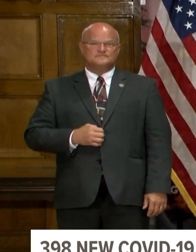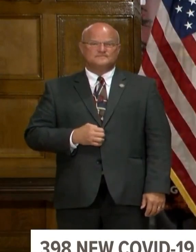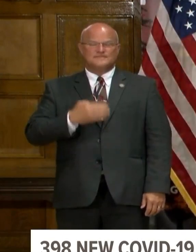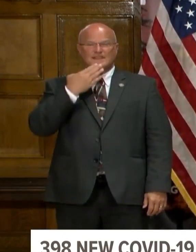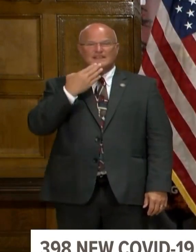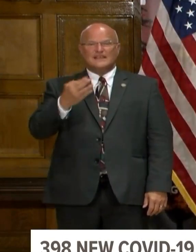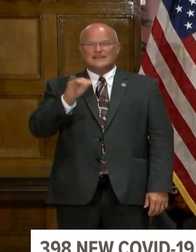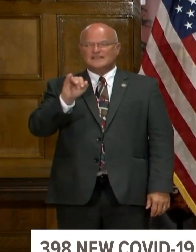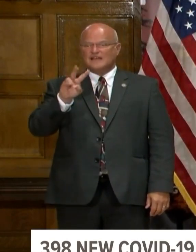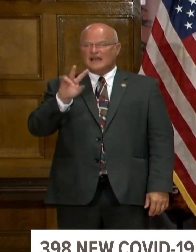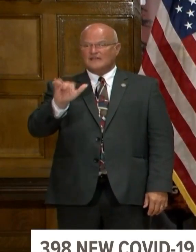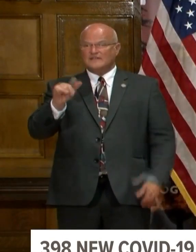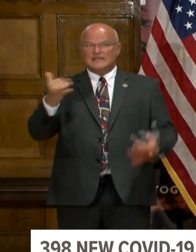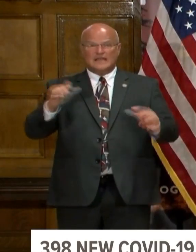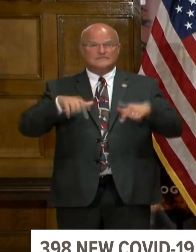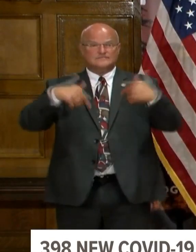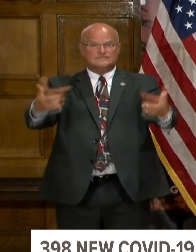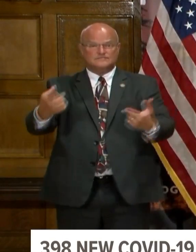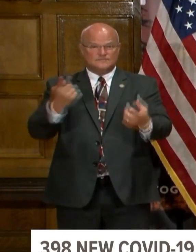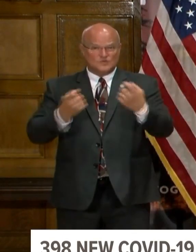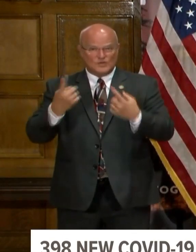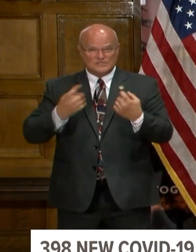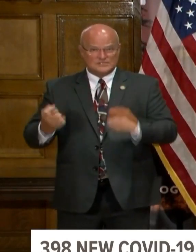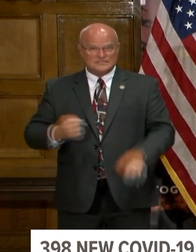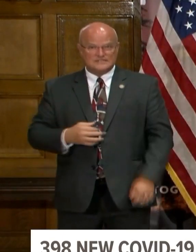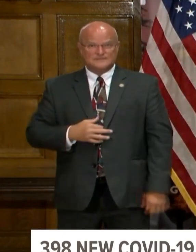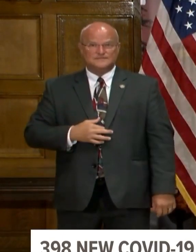Thank you, Ivy. And with that, we'll take any questions.